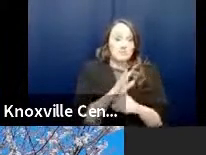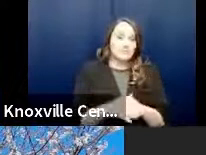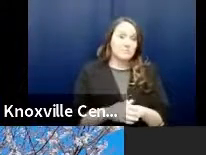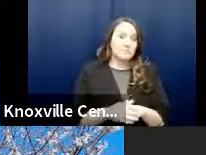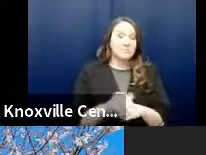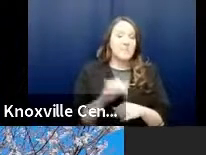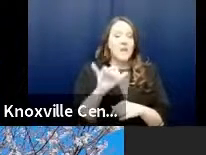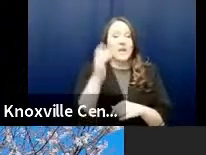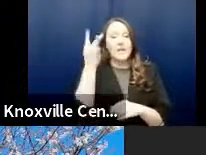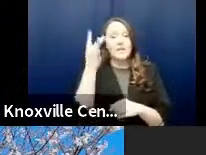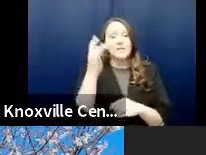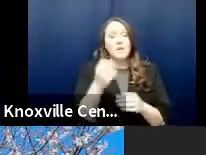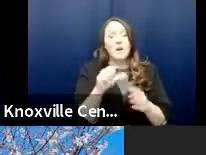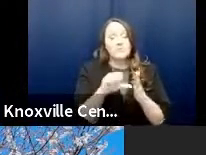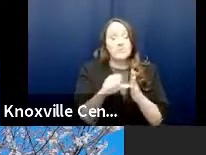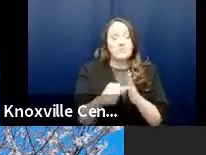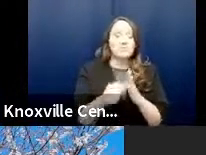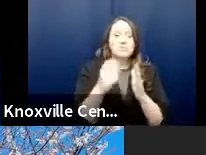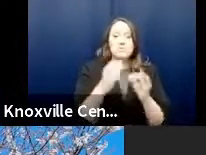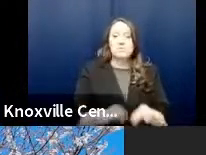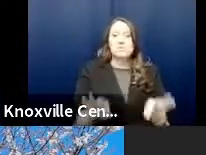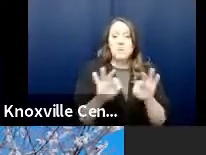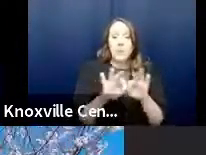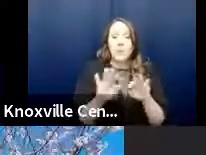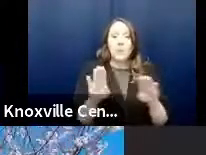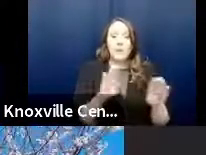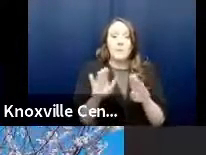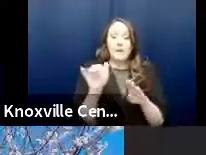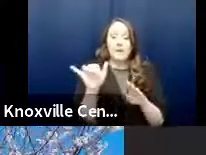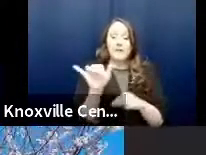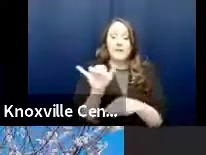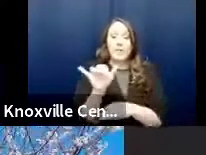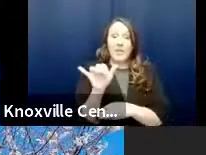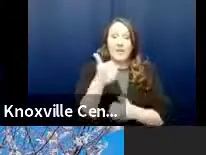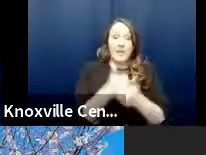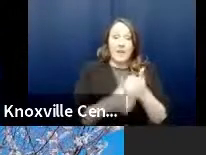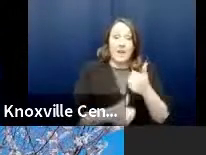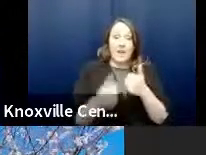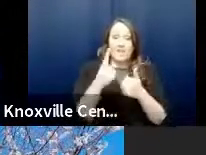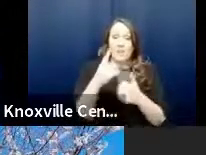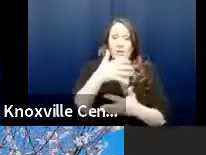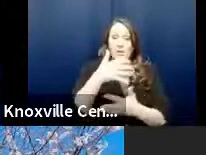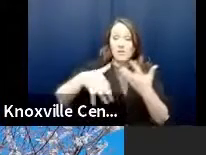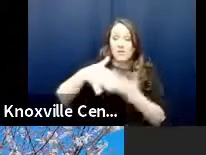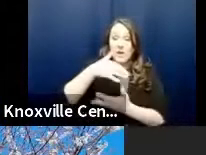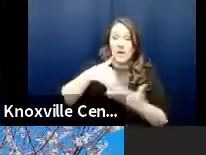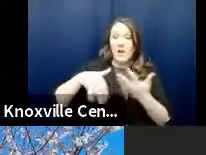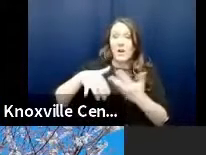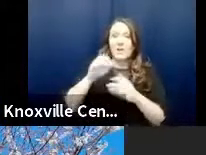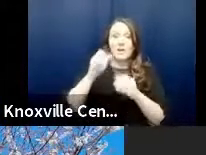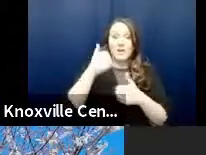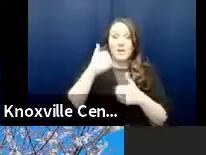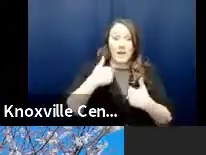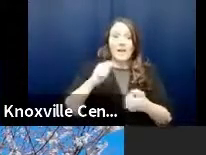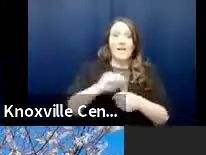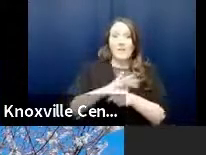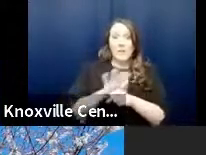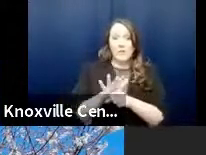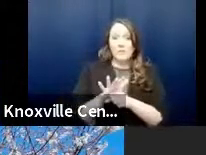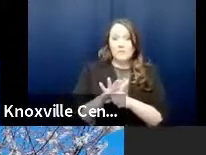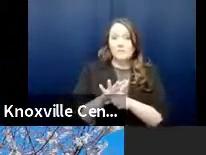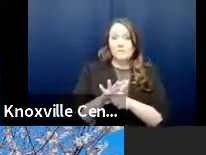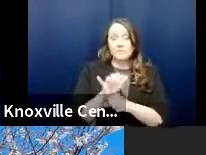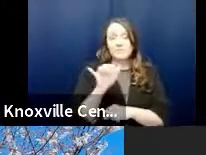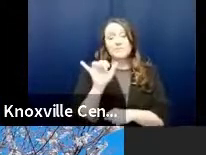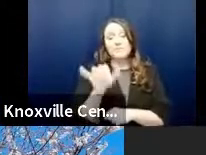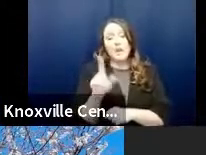is so important to behave as if anyone you come in contact with could have given you COVID or vice versa. That's